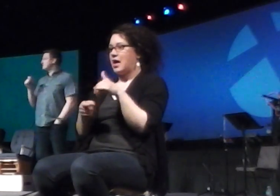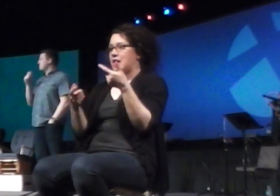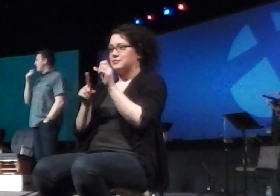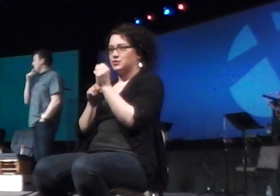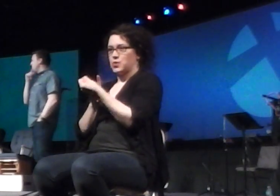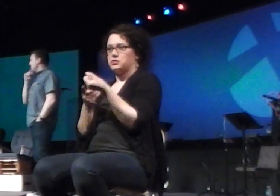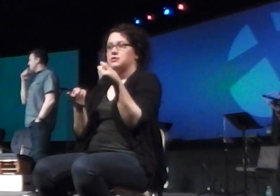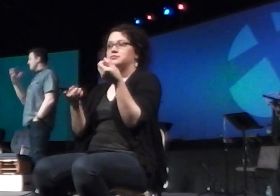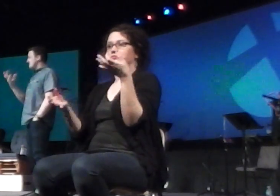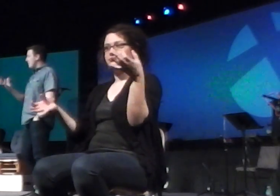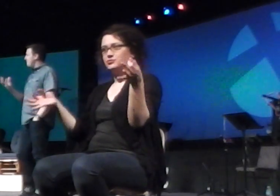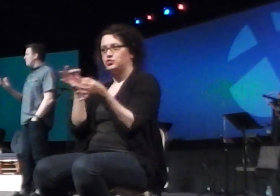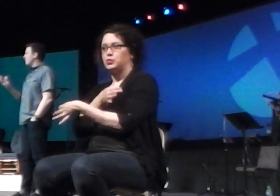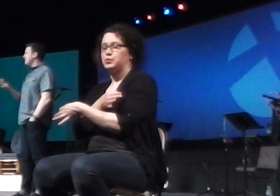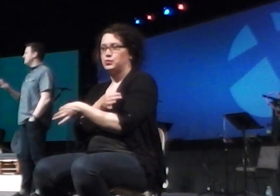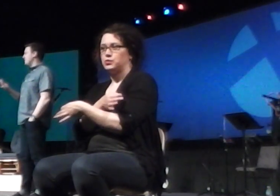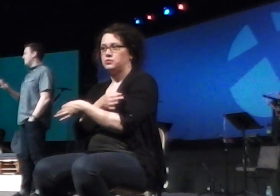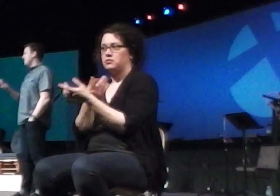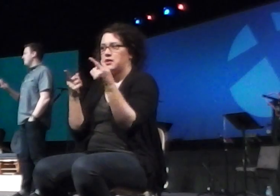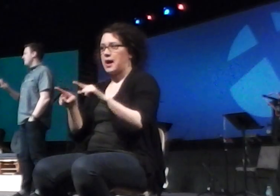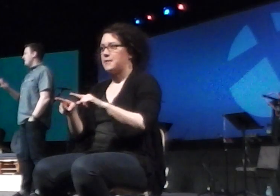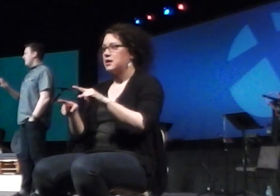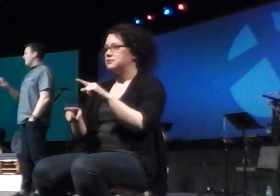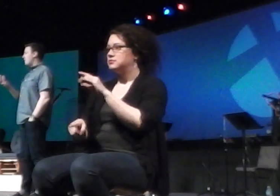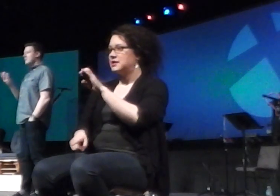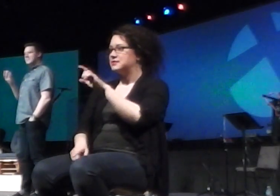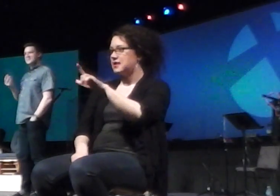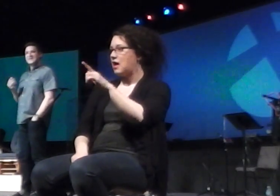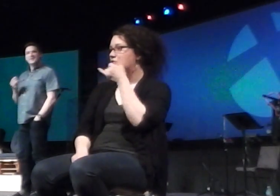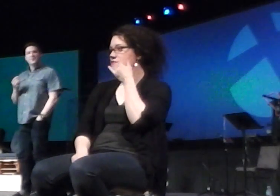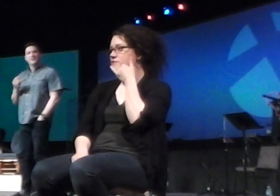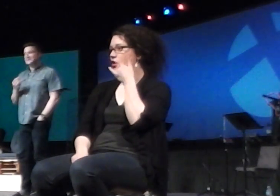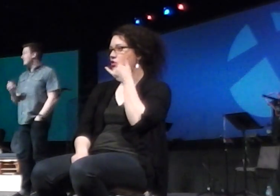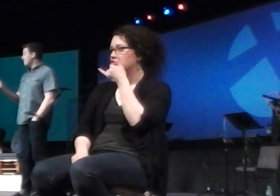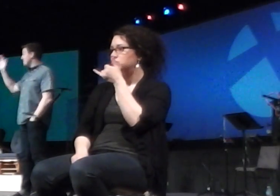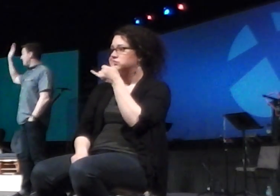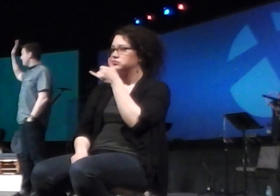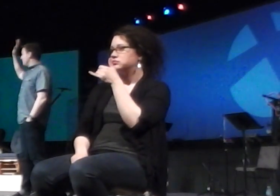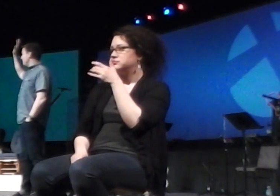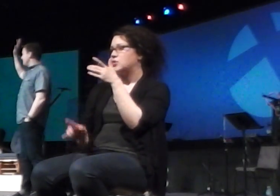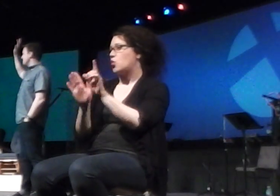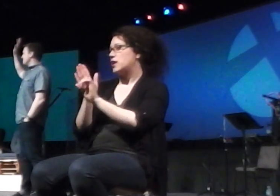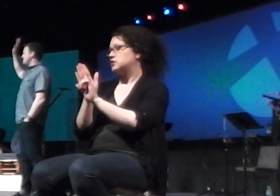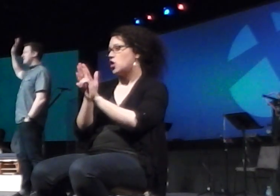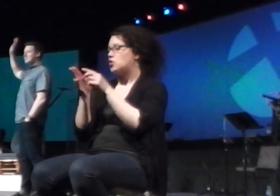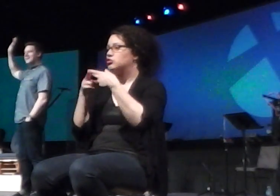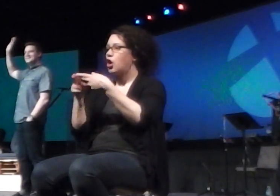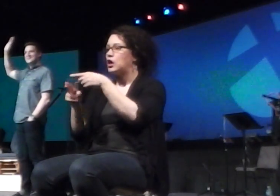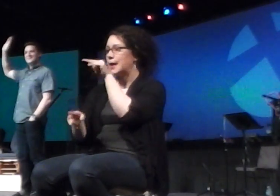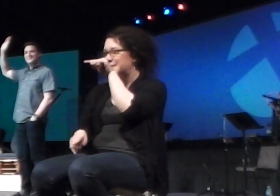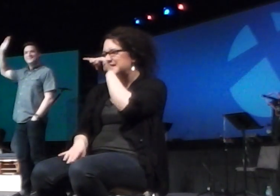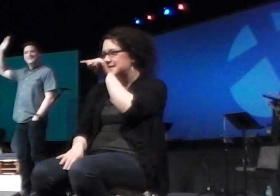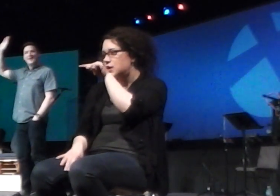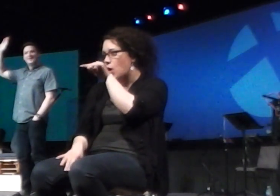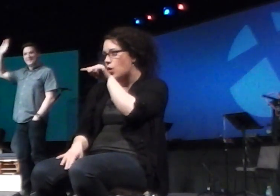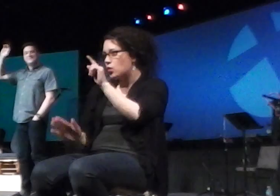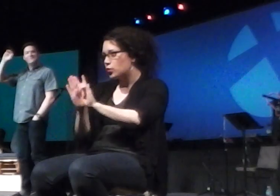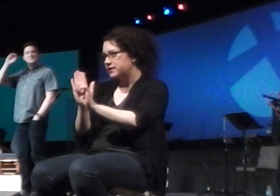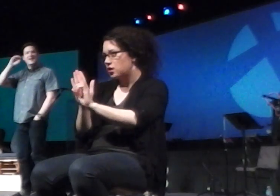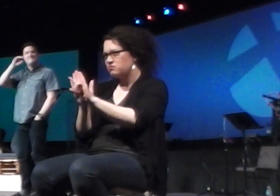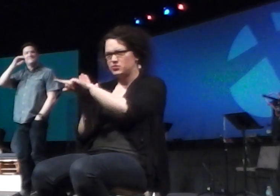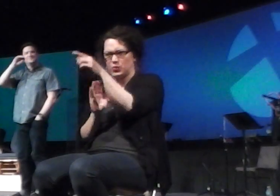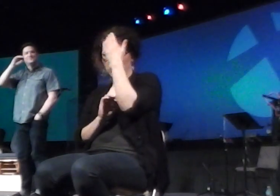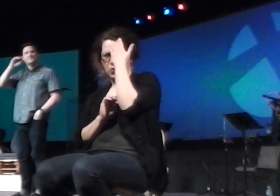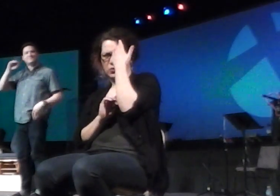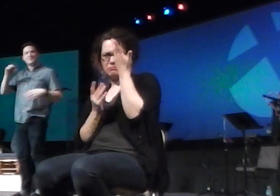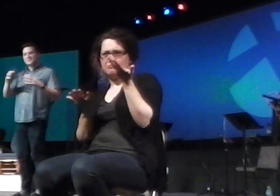something that was developed. It was a cell phone ringtone called the mosquito ringtone. Has anybody ever heard of this? The mosquito ringtone? Okay, a few